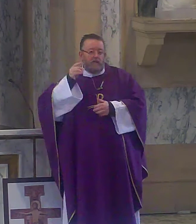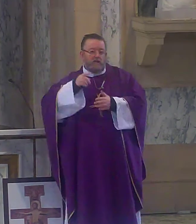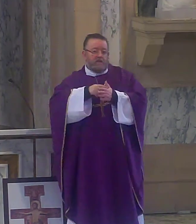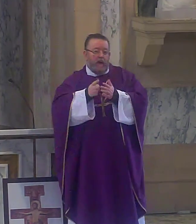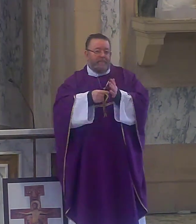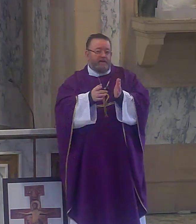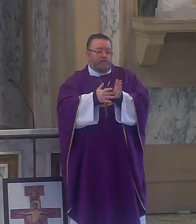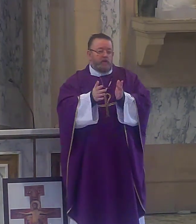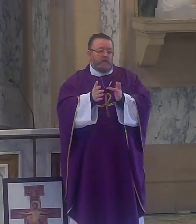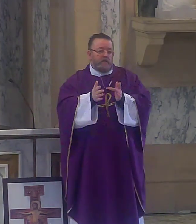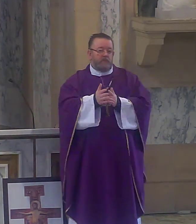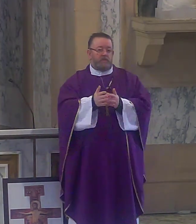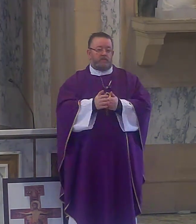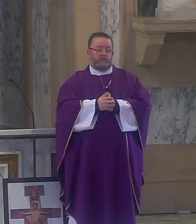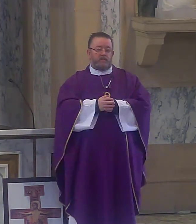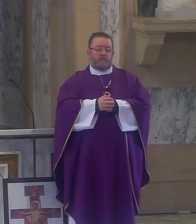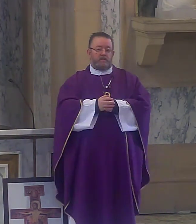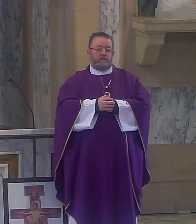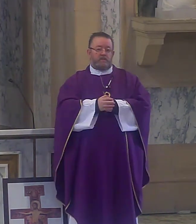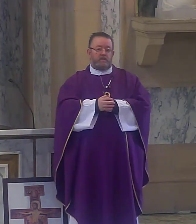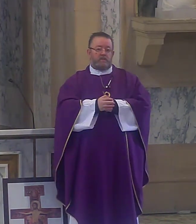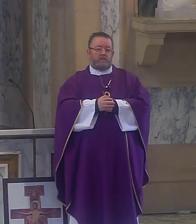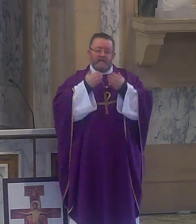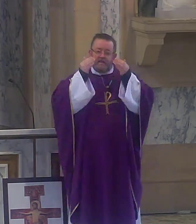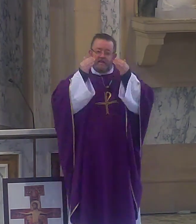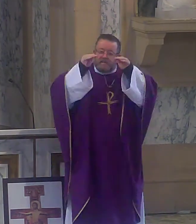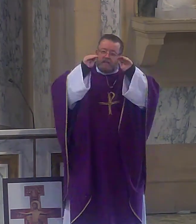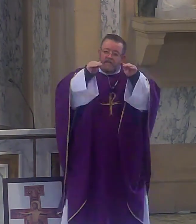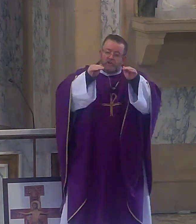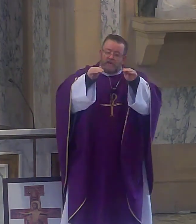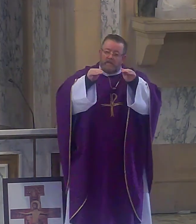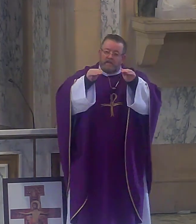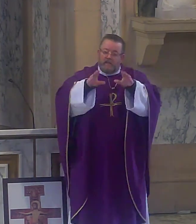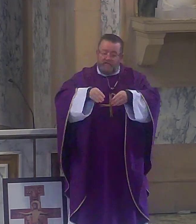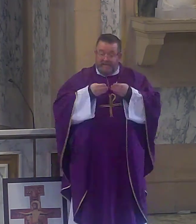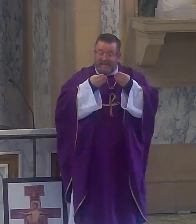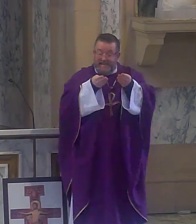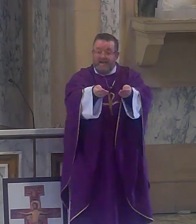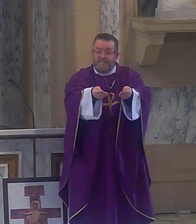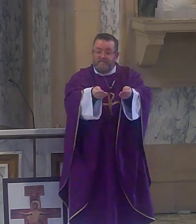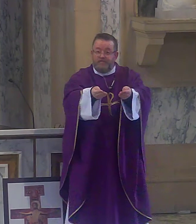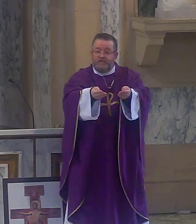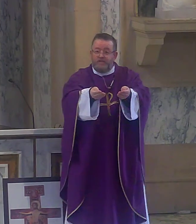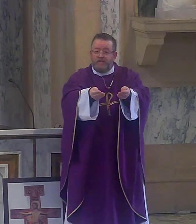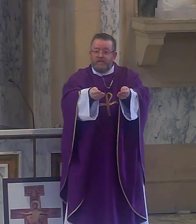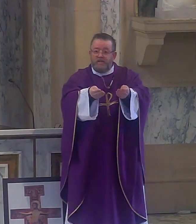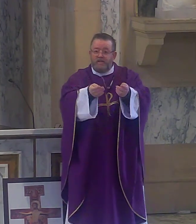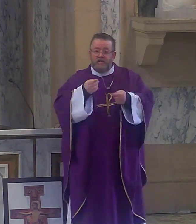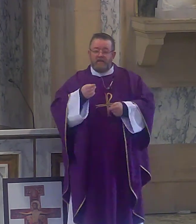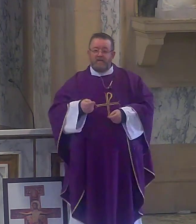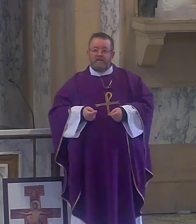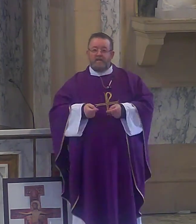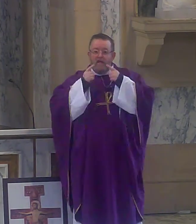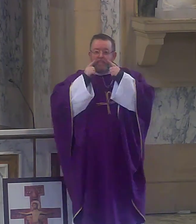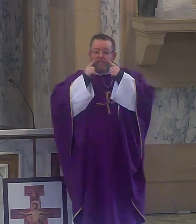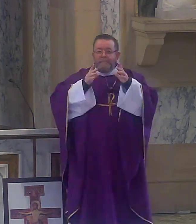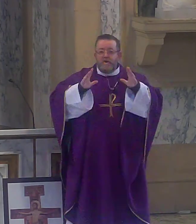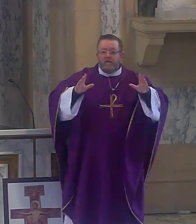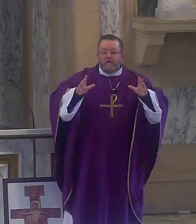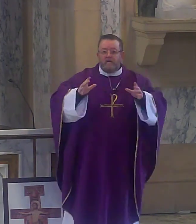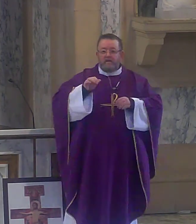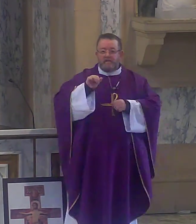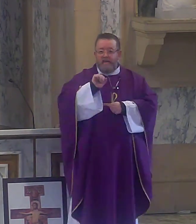heard about jesus the teachings that he gives the